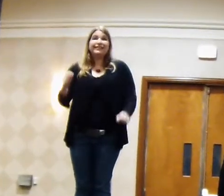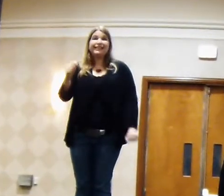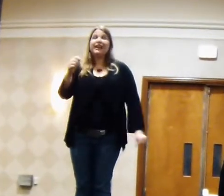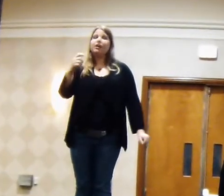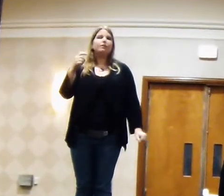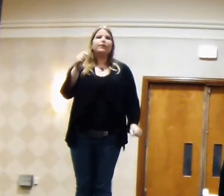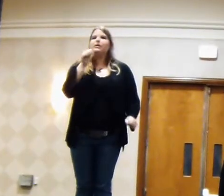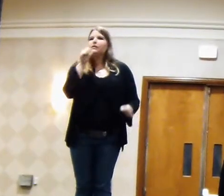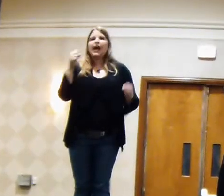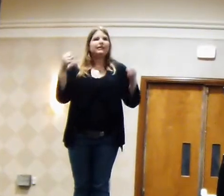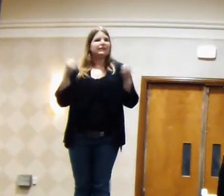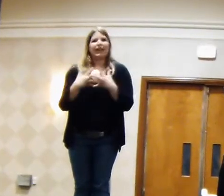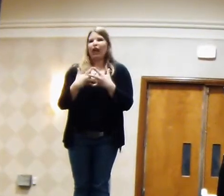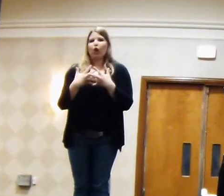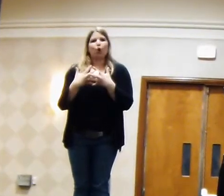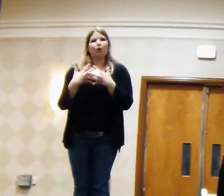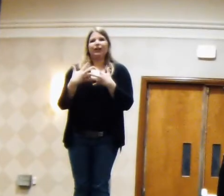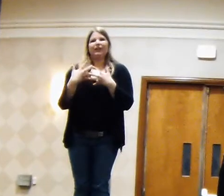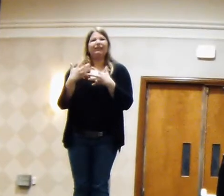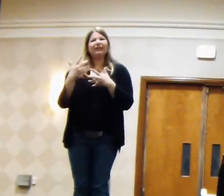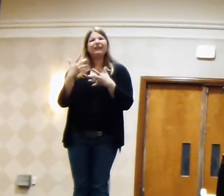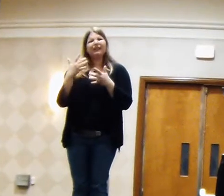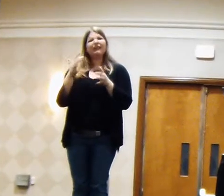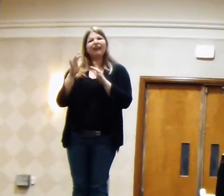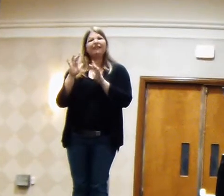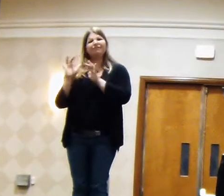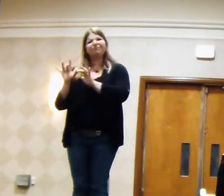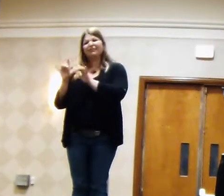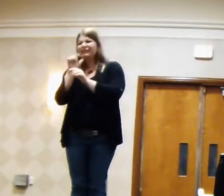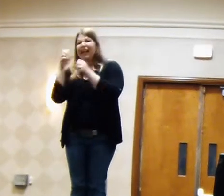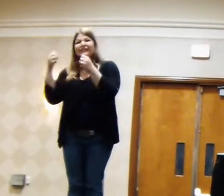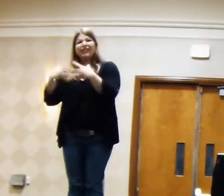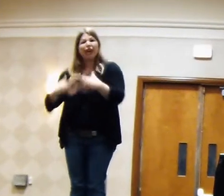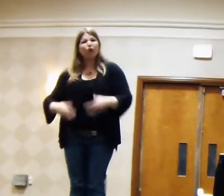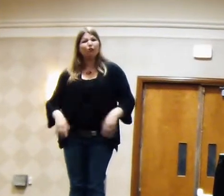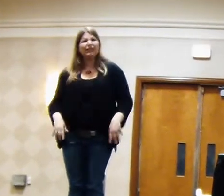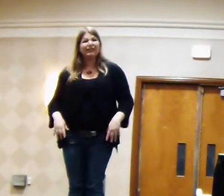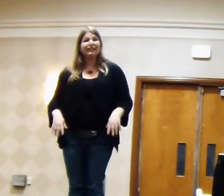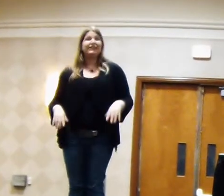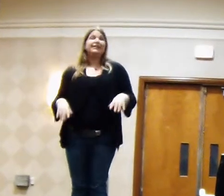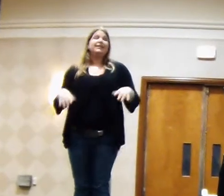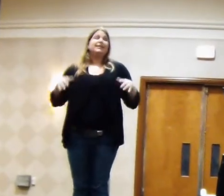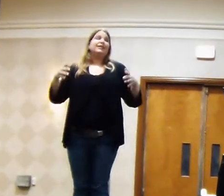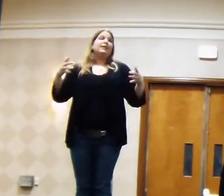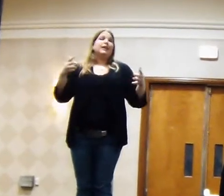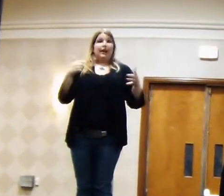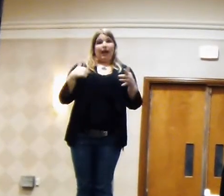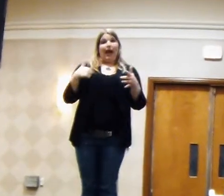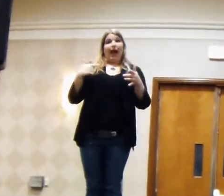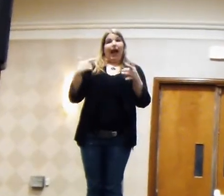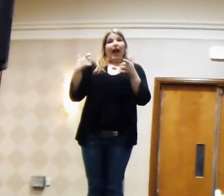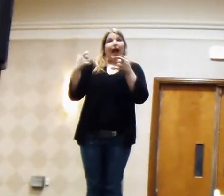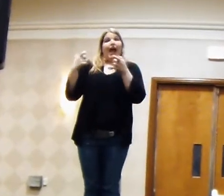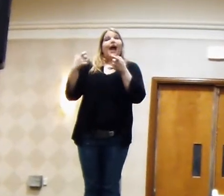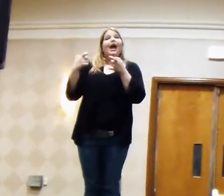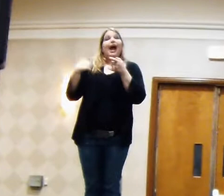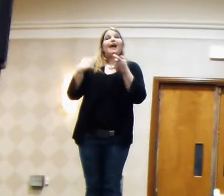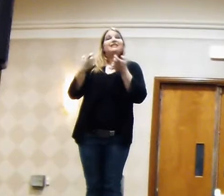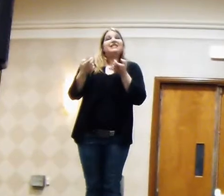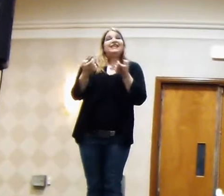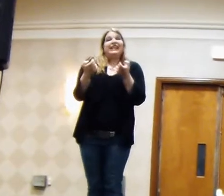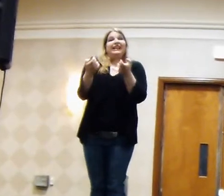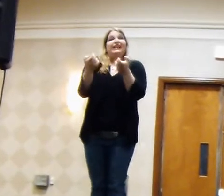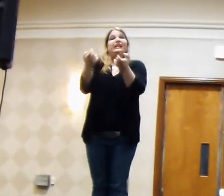And it wasn't scary. That was the worst thing about it. But I did ski on a 3-tier water